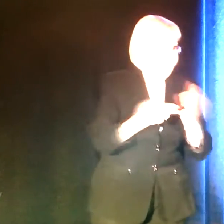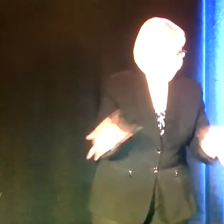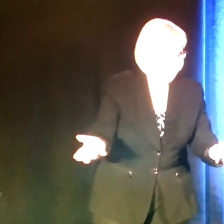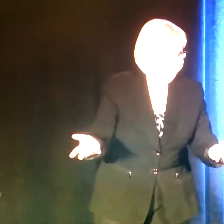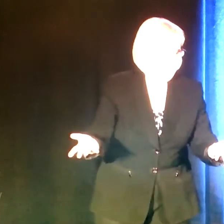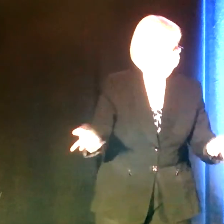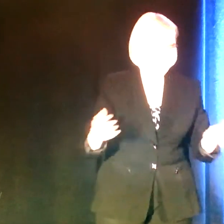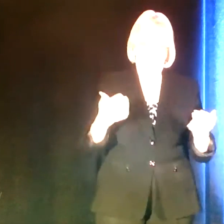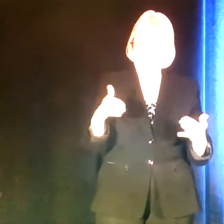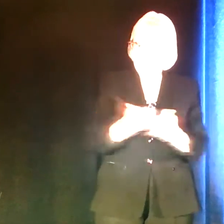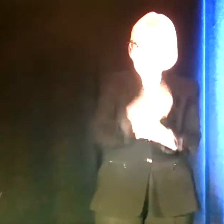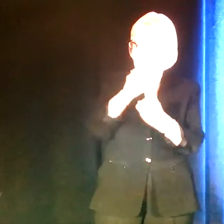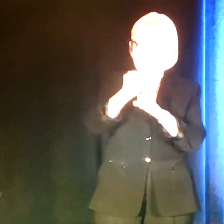There's a rule named Vendetta.